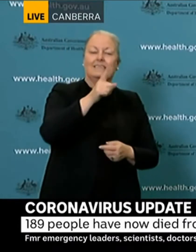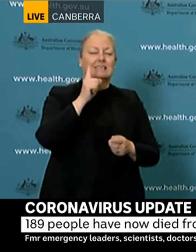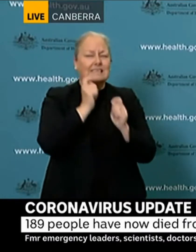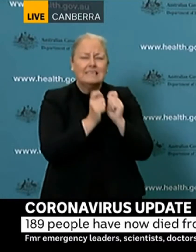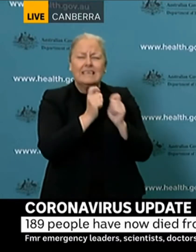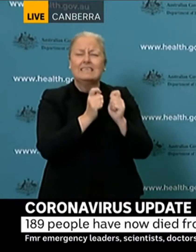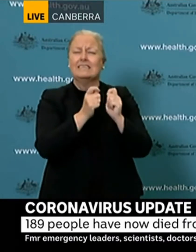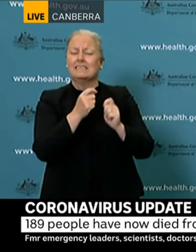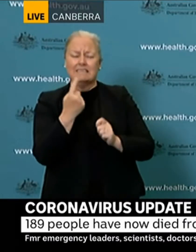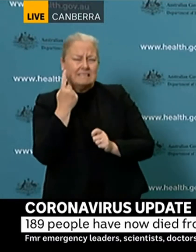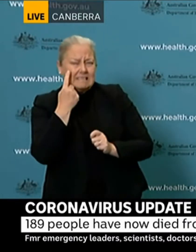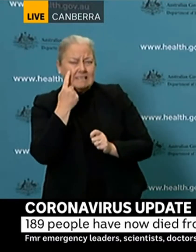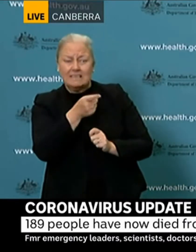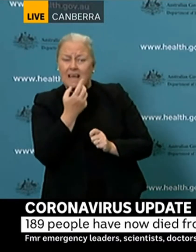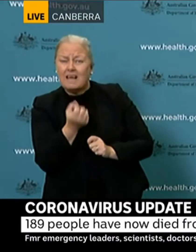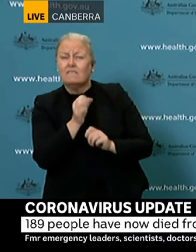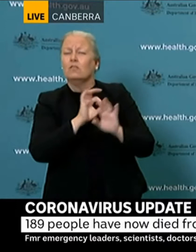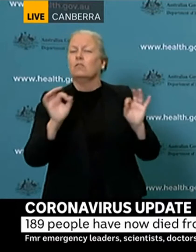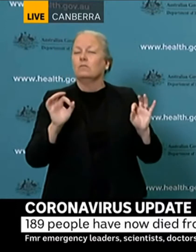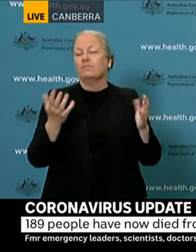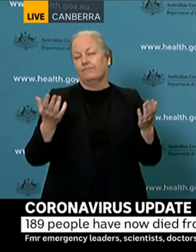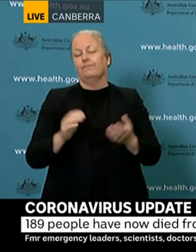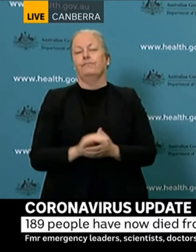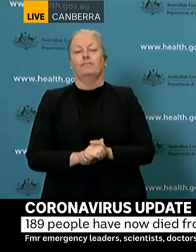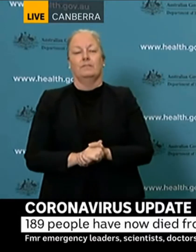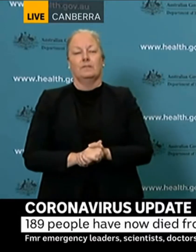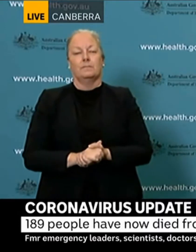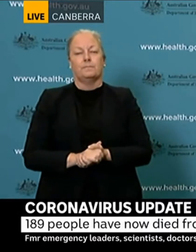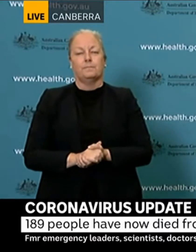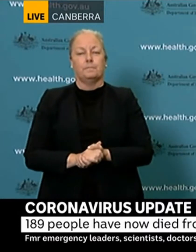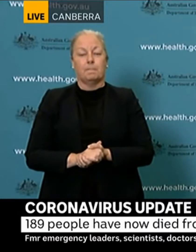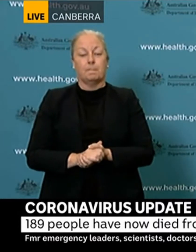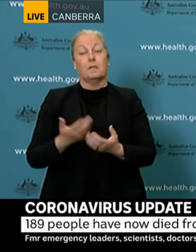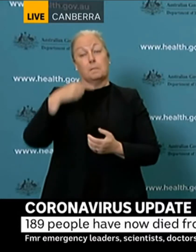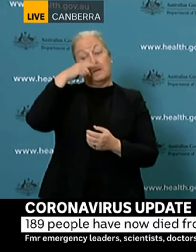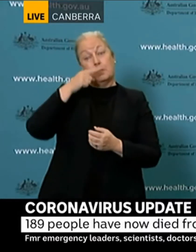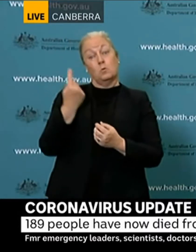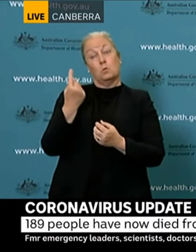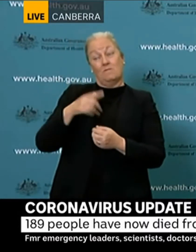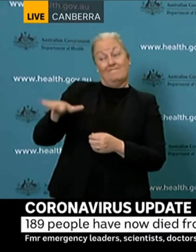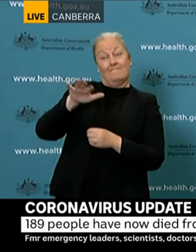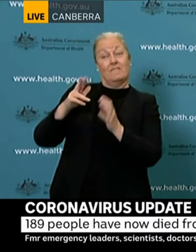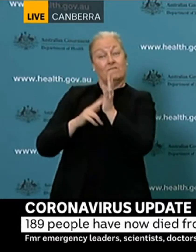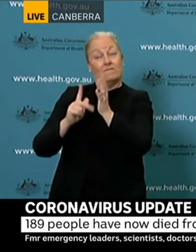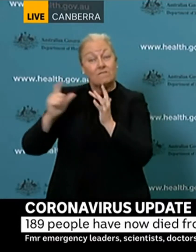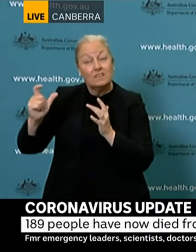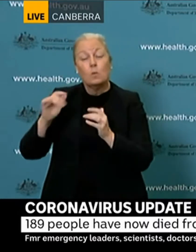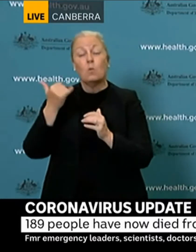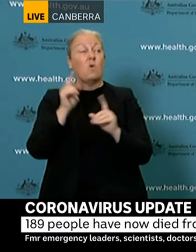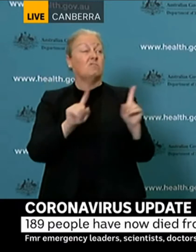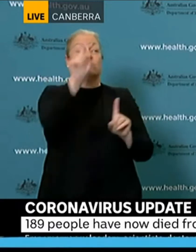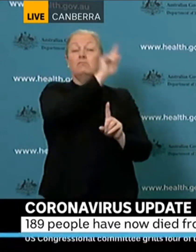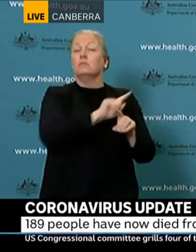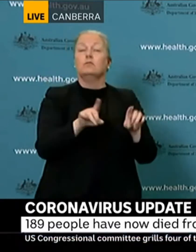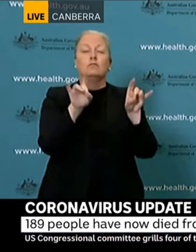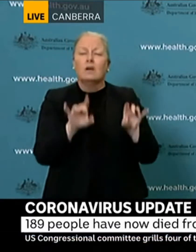so please, as people are living particularly in Victoria, but also other parts of Australia where there